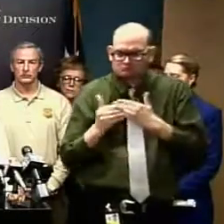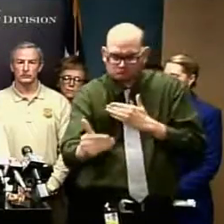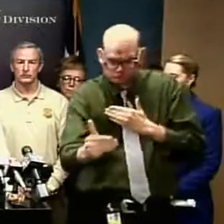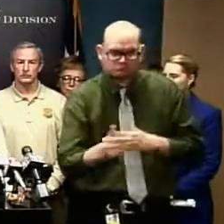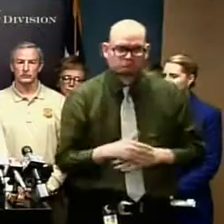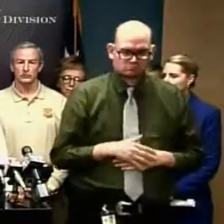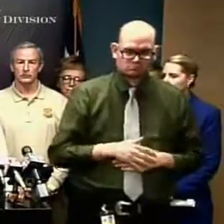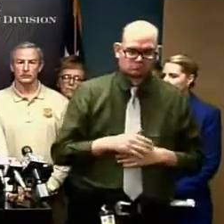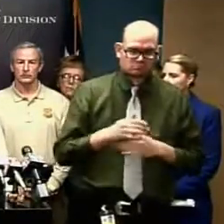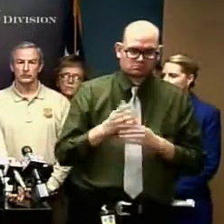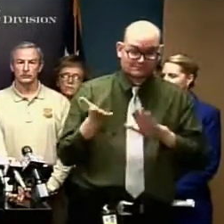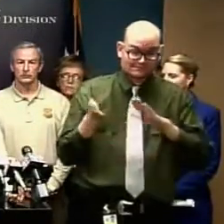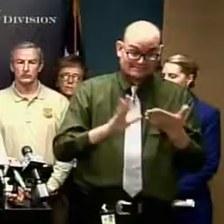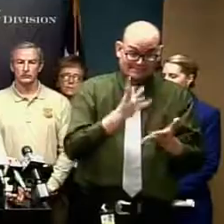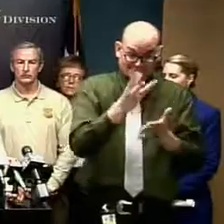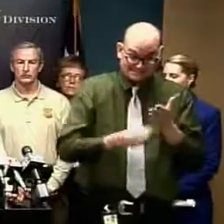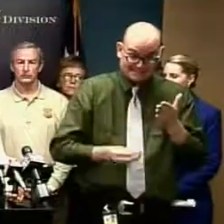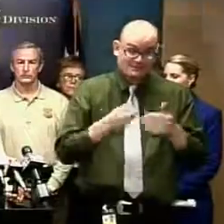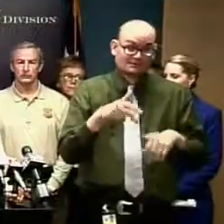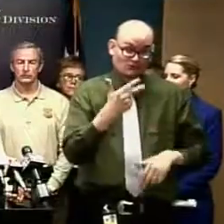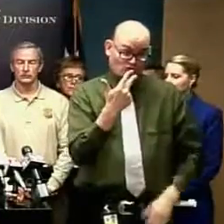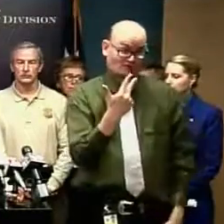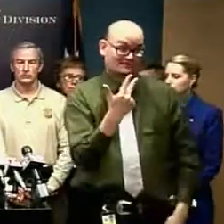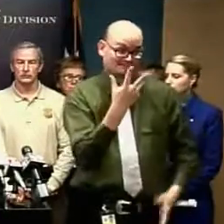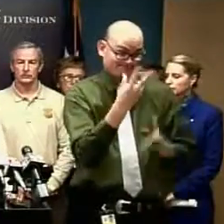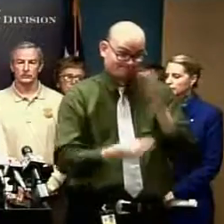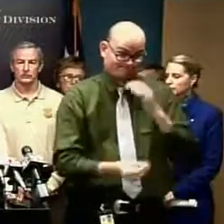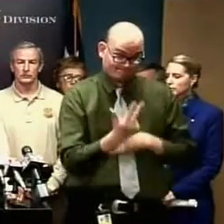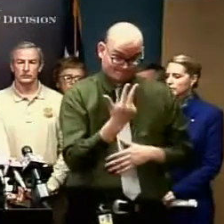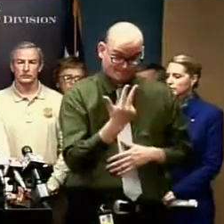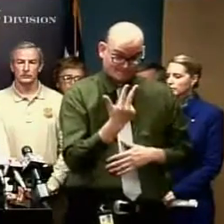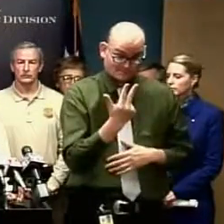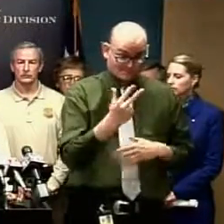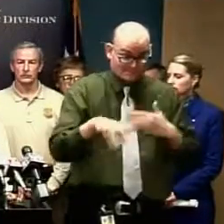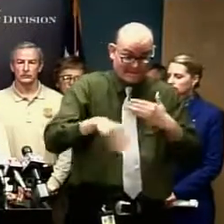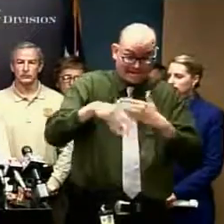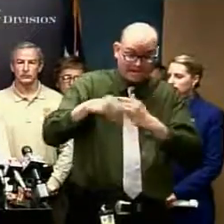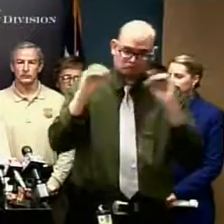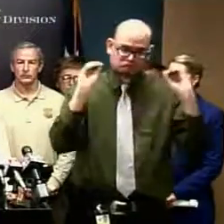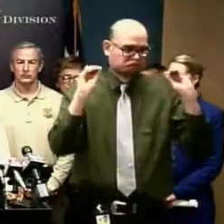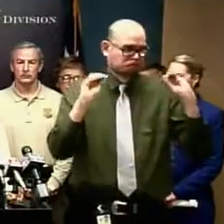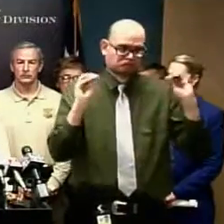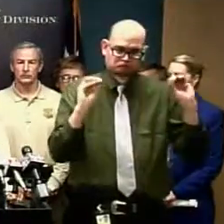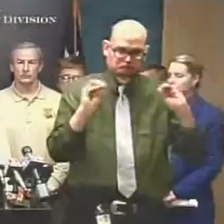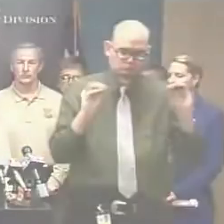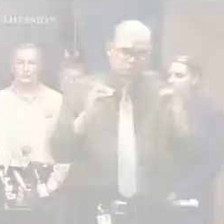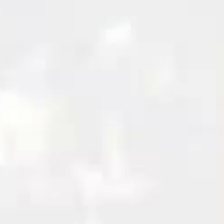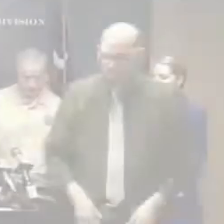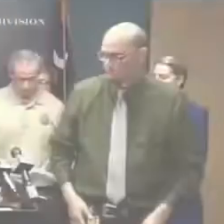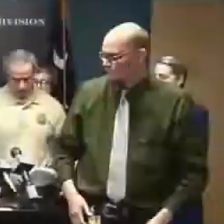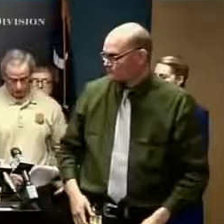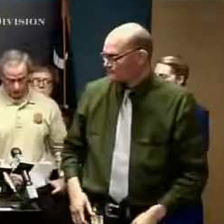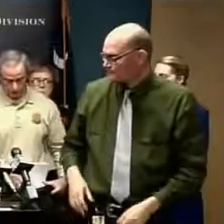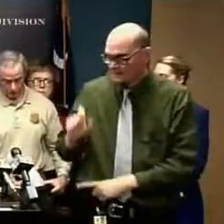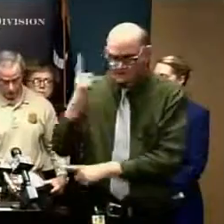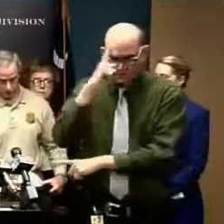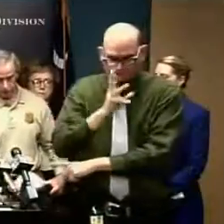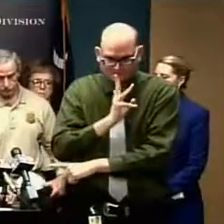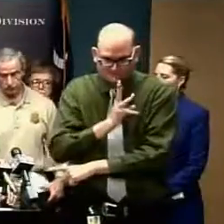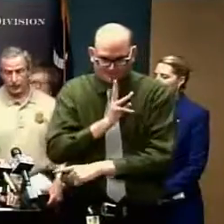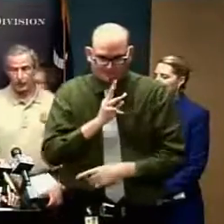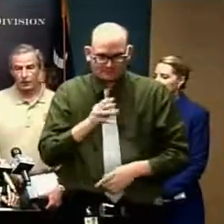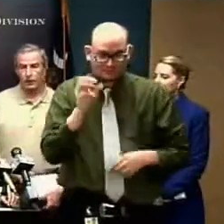fatalities, we are holding at 3 fatalities right now, and praying that that's all that we see as we go forward. With our Department